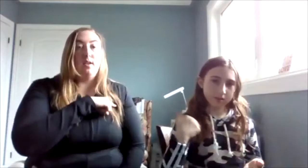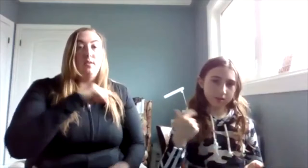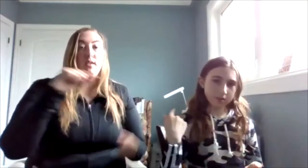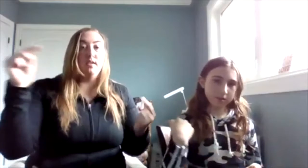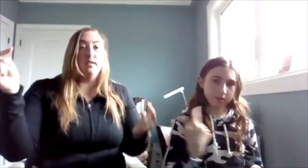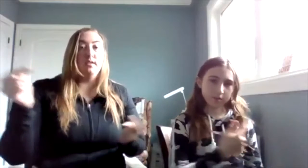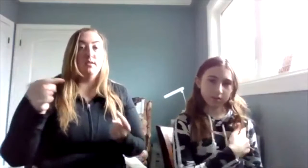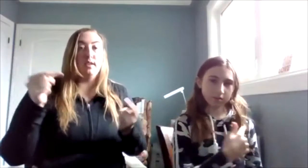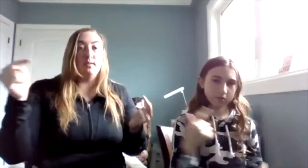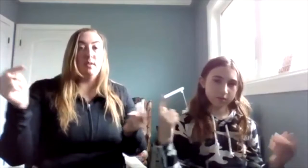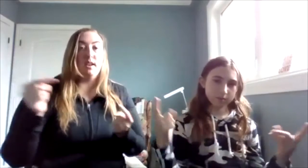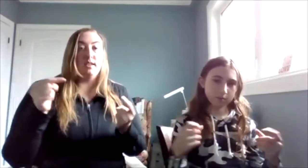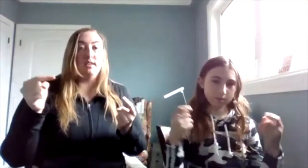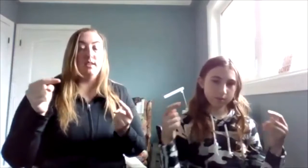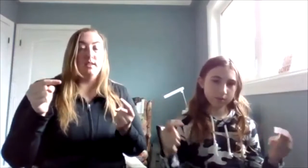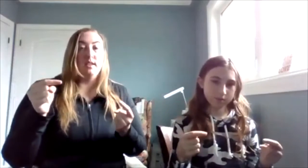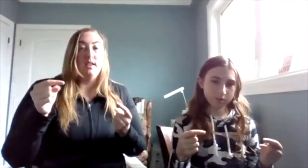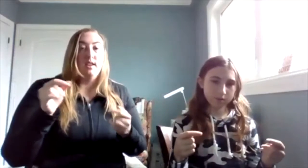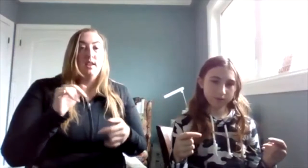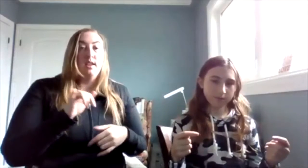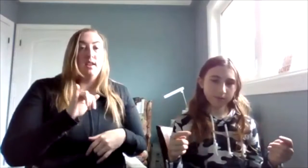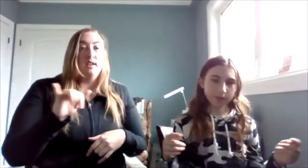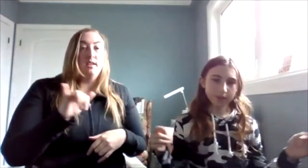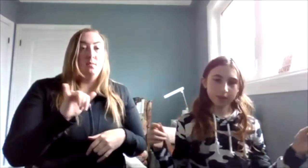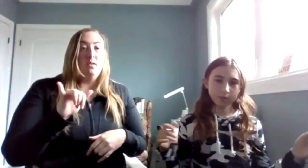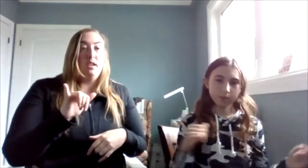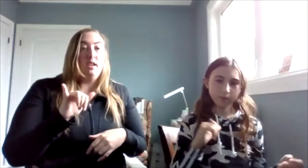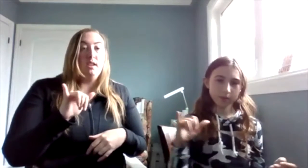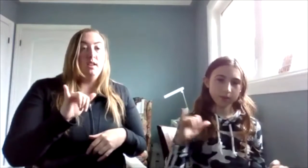our trespasses as we